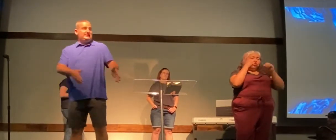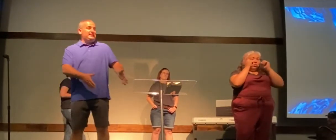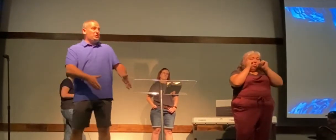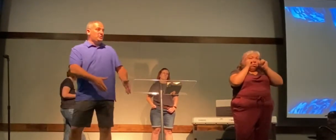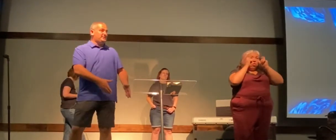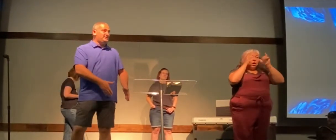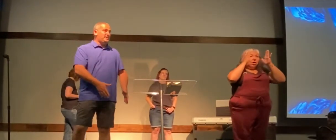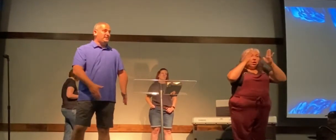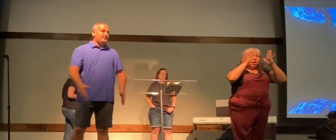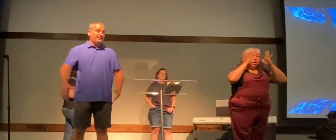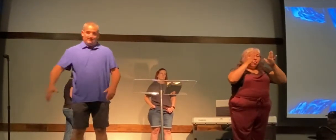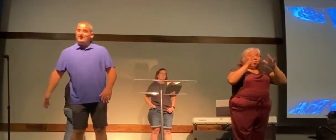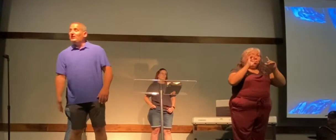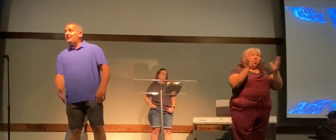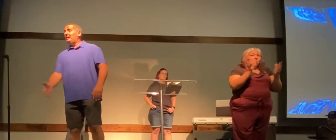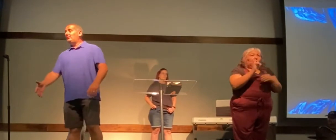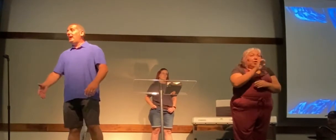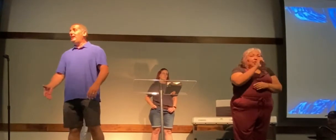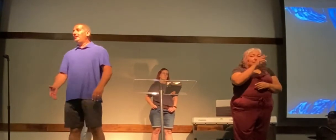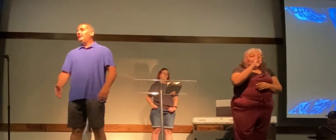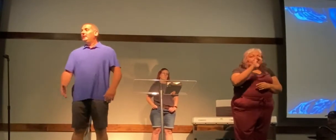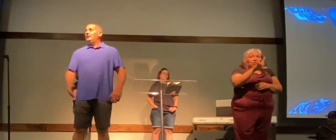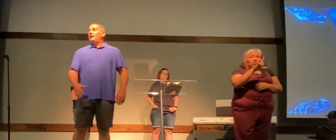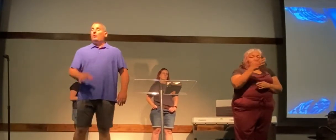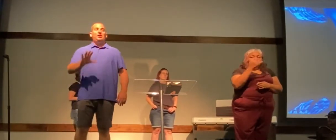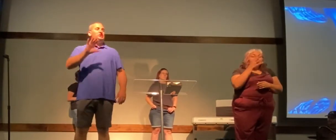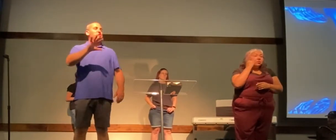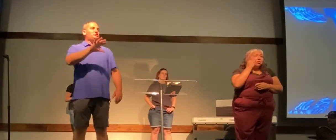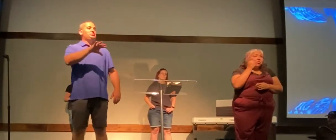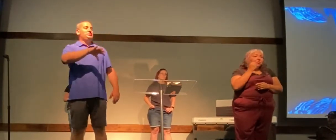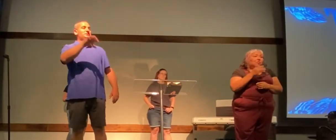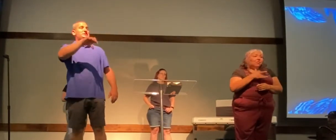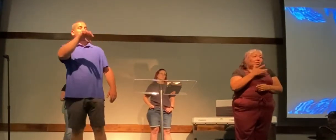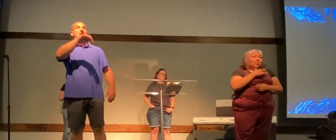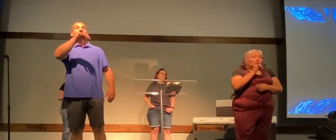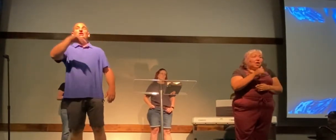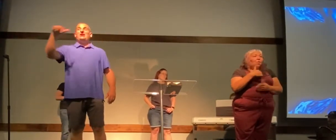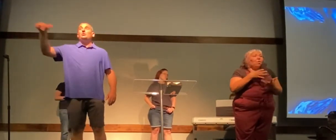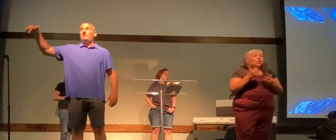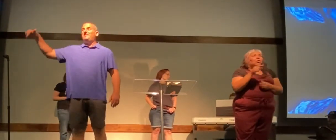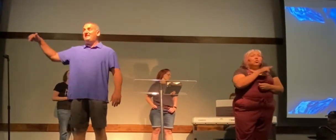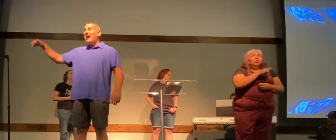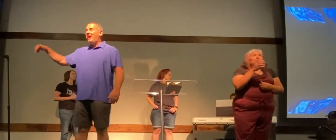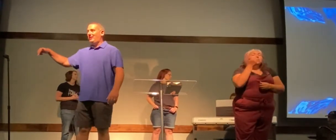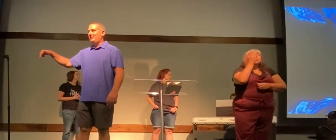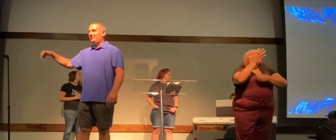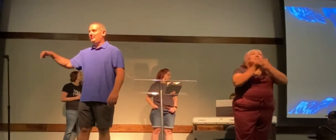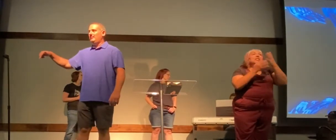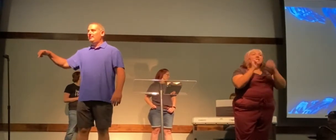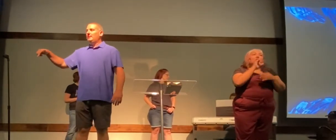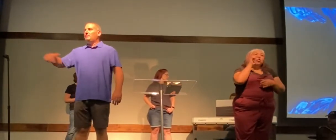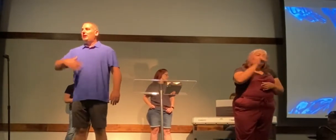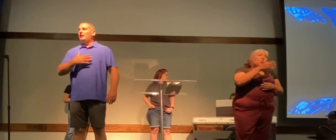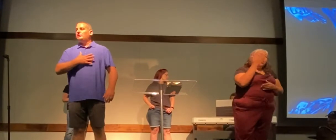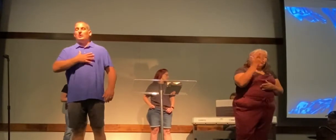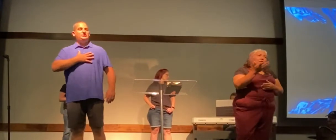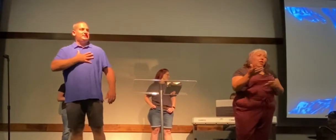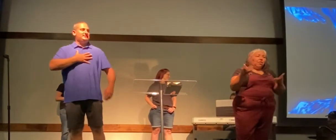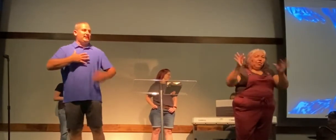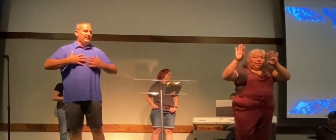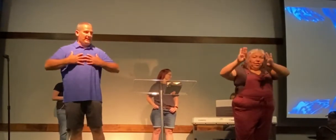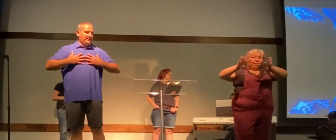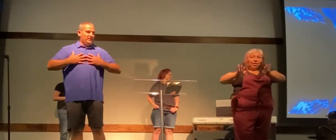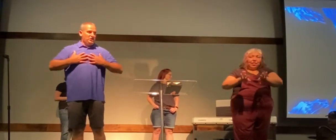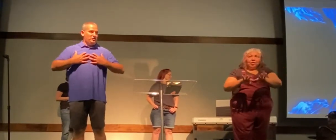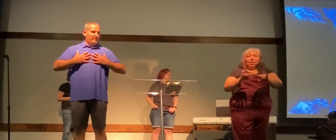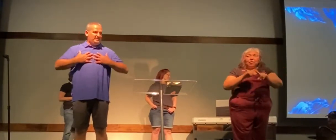Where Ezekiel was experiencing it and feeling it, right? I want you to sing like you were there. But I also want you to